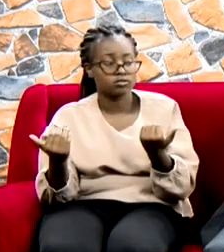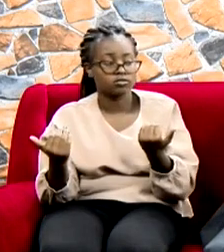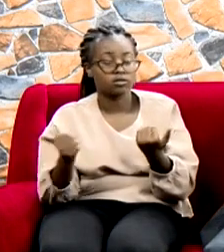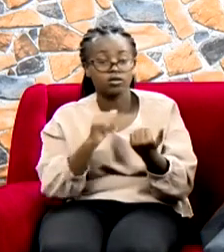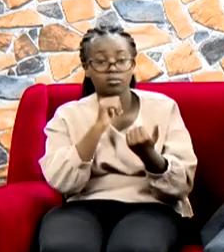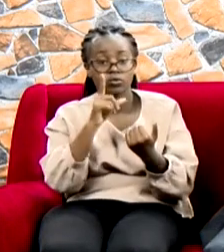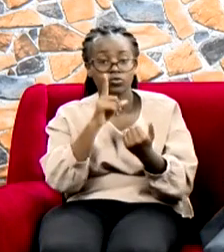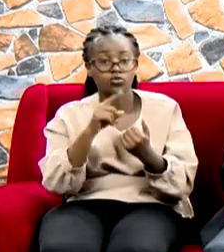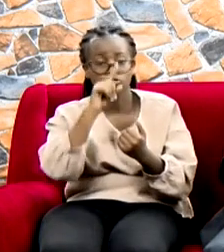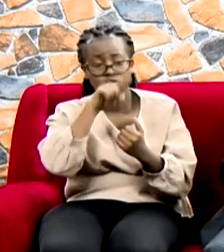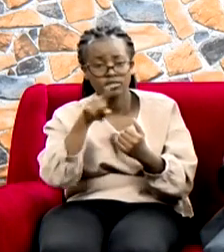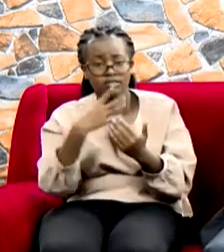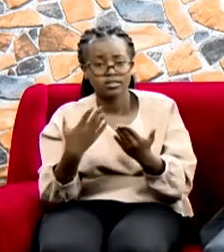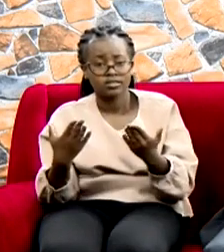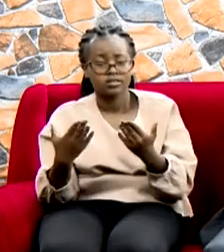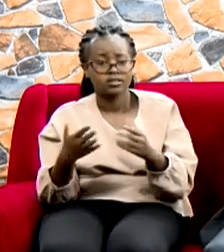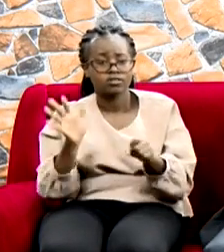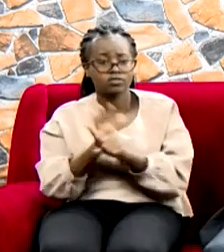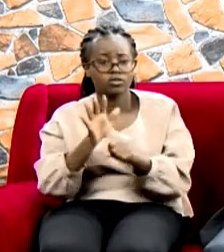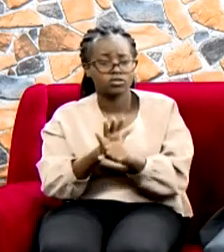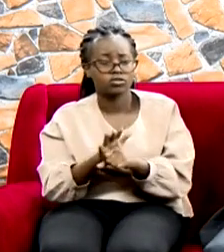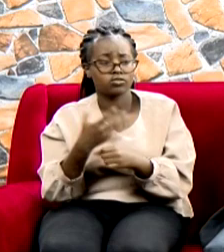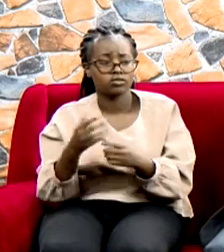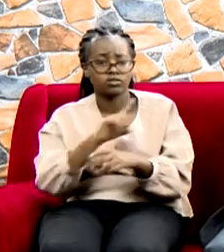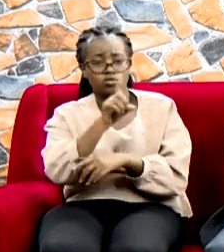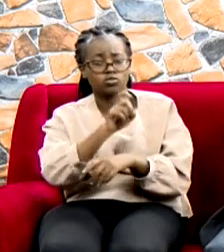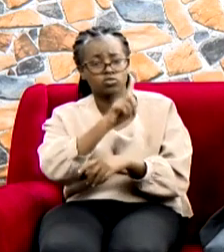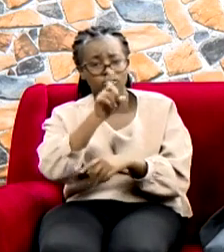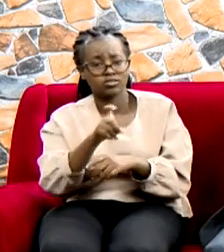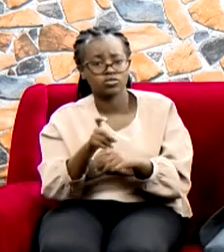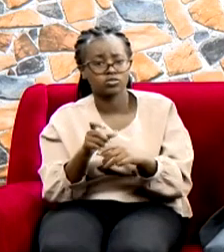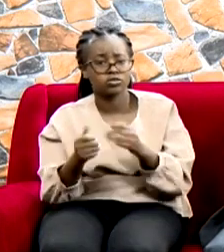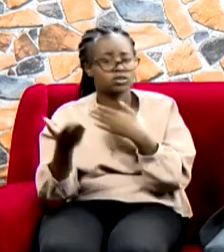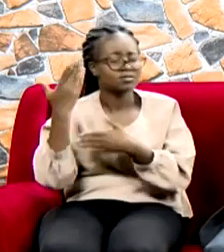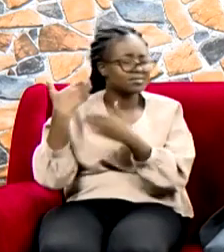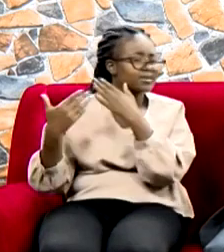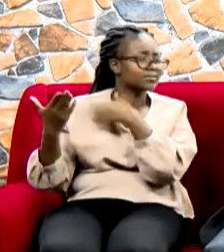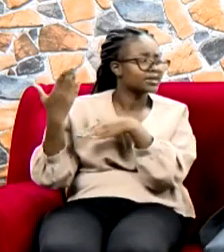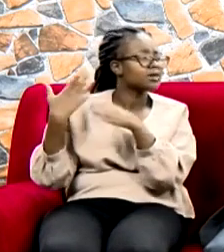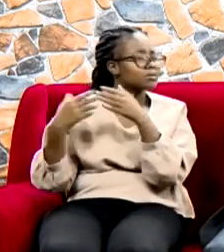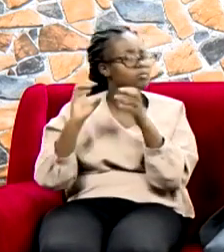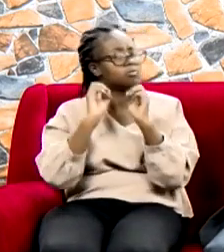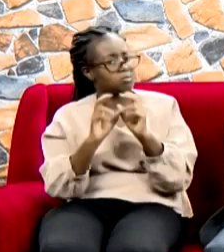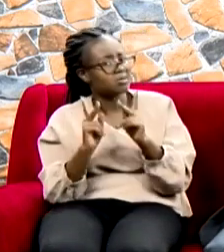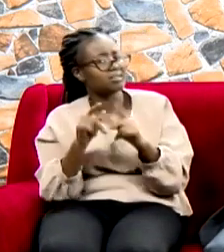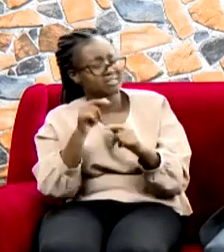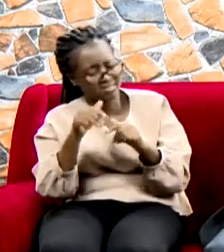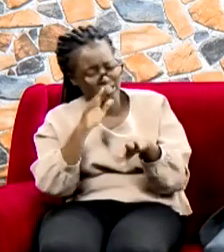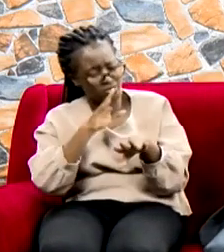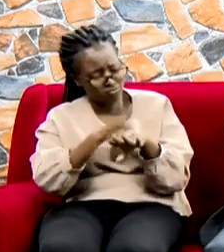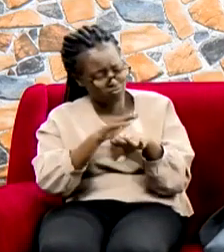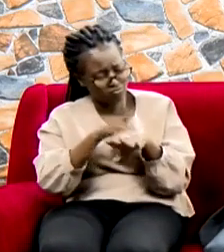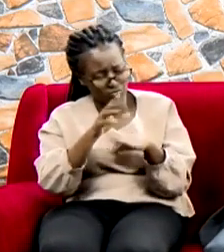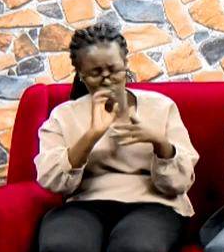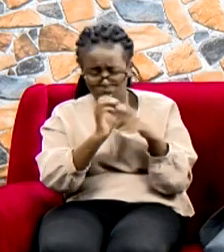not quite sure. Did you tick certain things? Yeah, there was a lot of ticking questions. Those questions that take you back to like, okay, do they really do